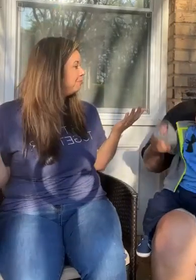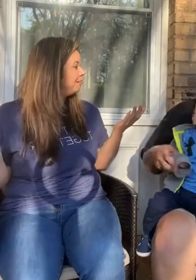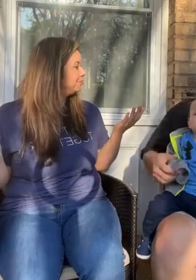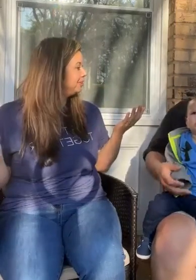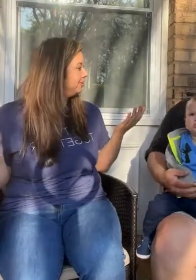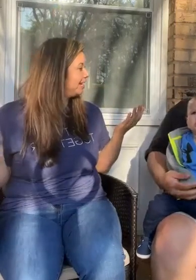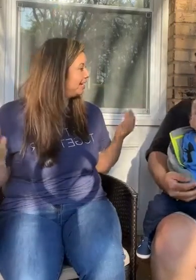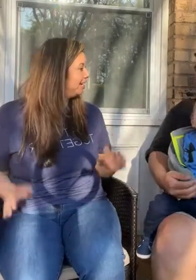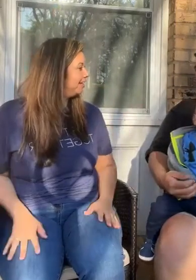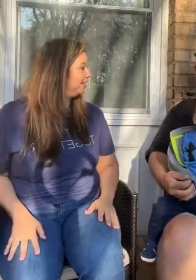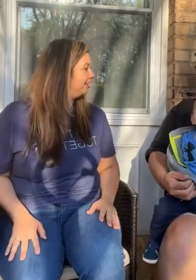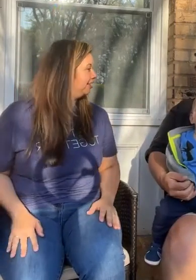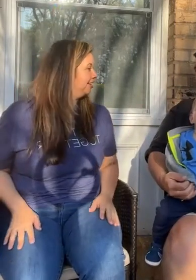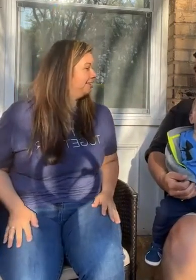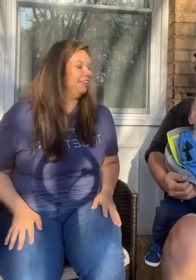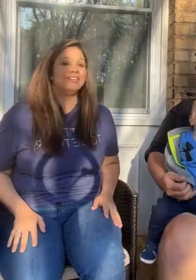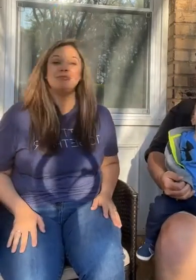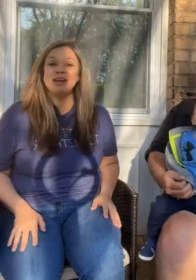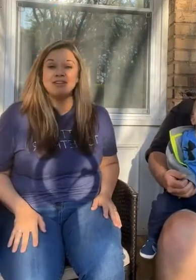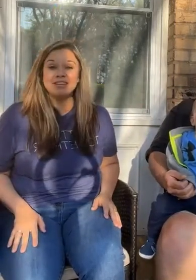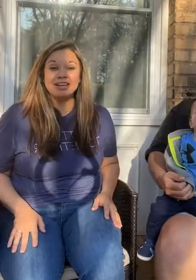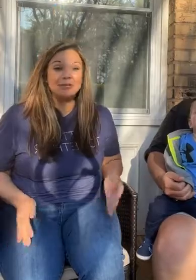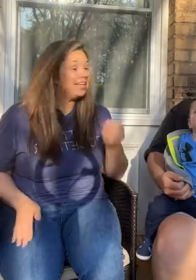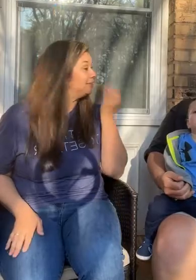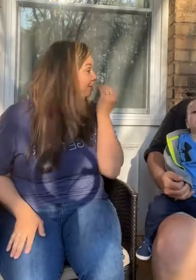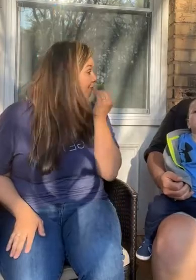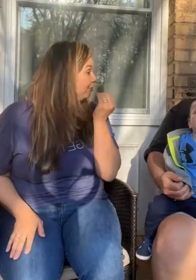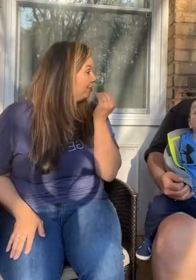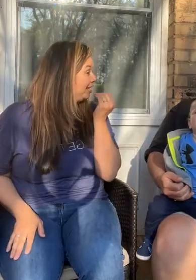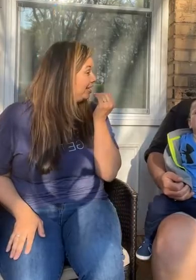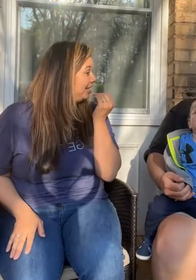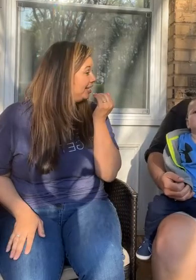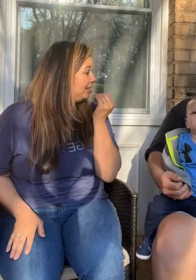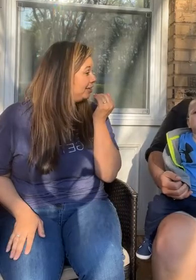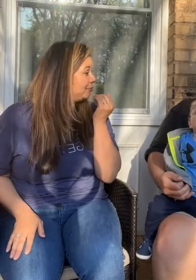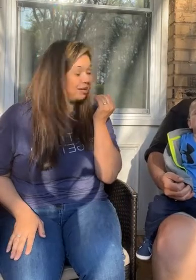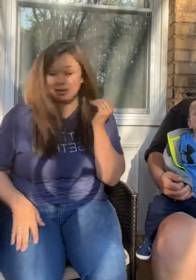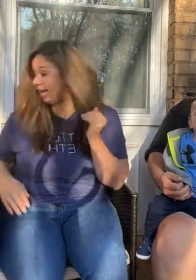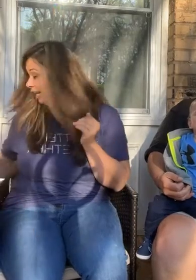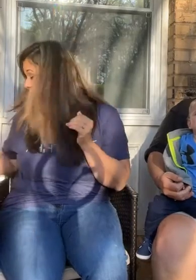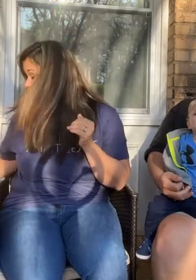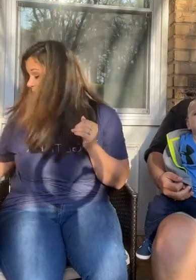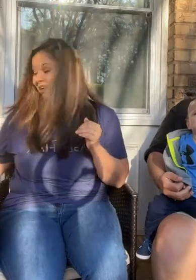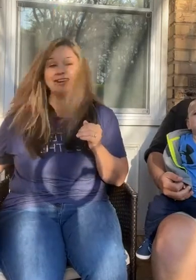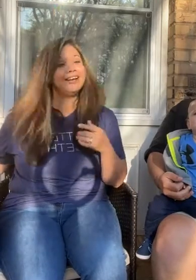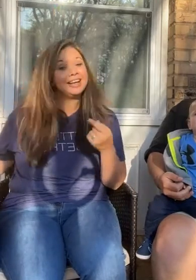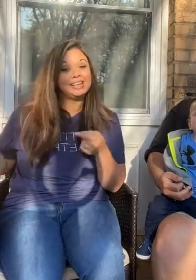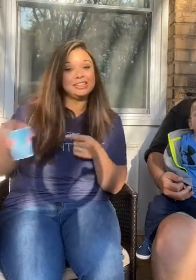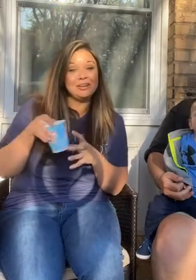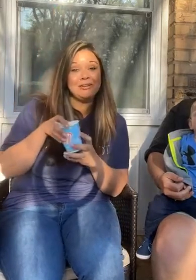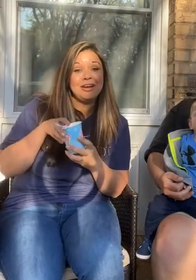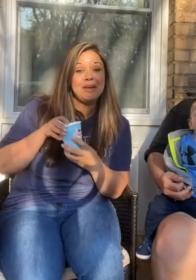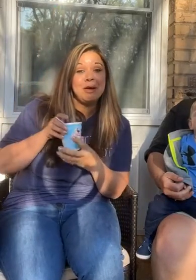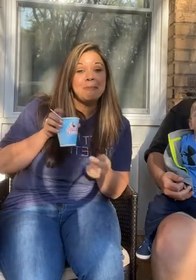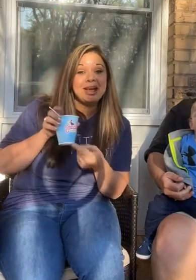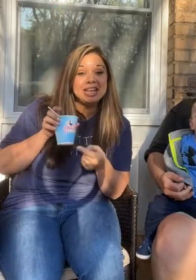been up to today, Dad? A little bit of everything. A little bit of everything. We got some good food in. What we got? Got a show.